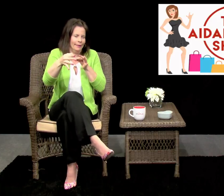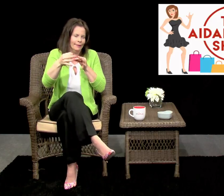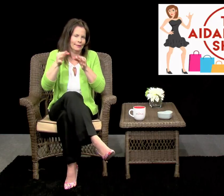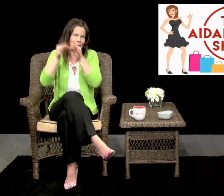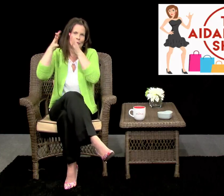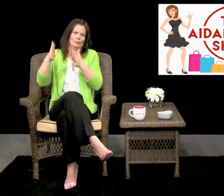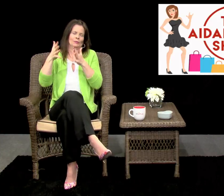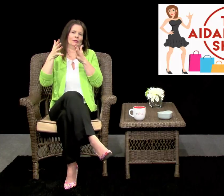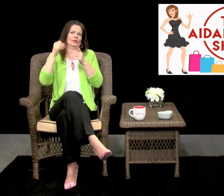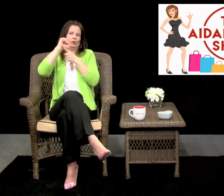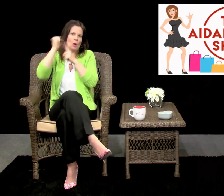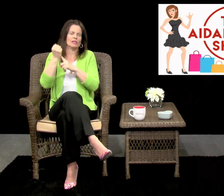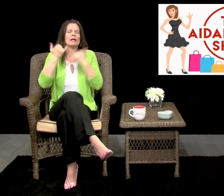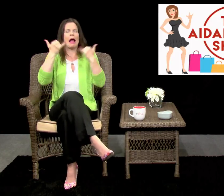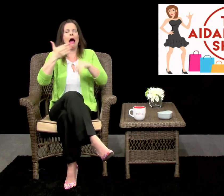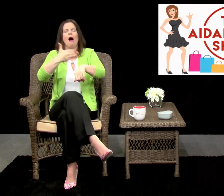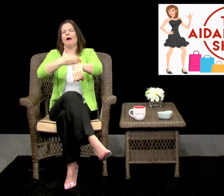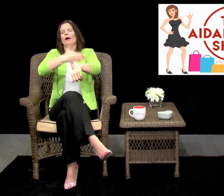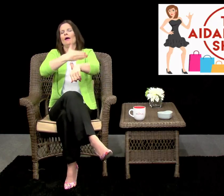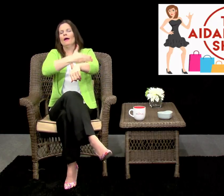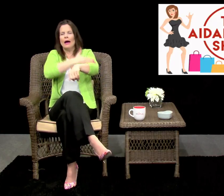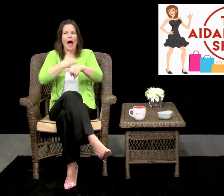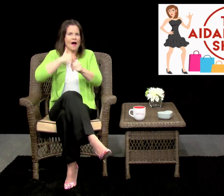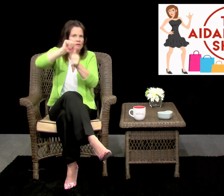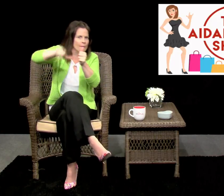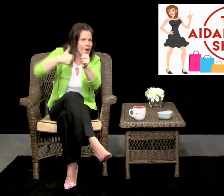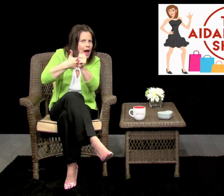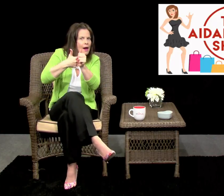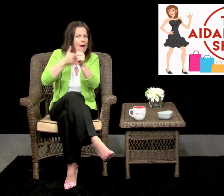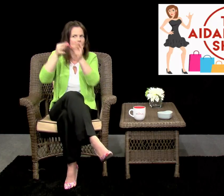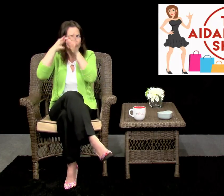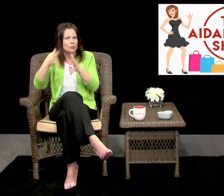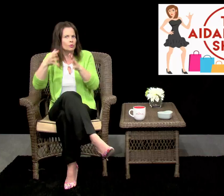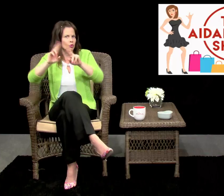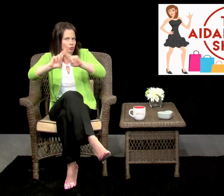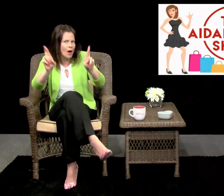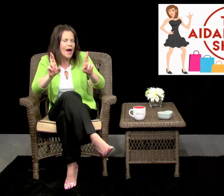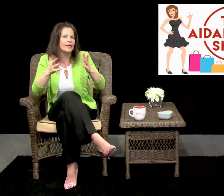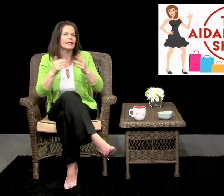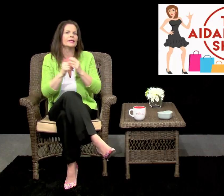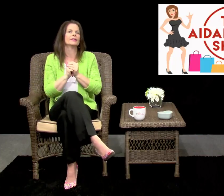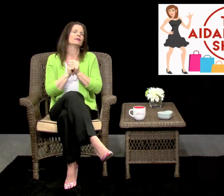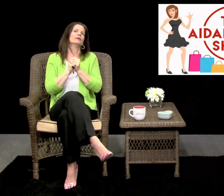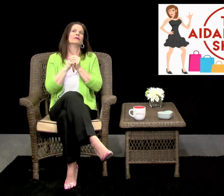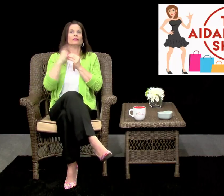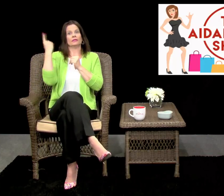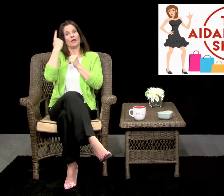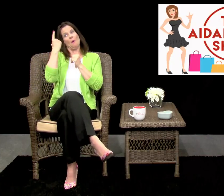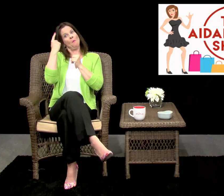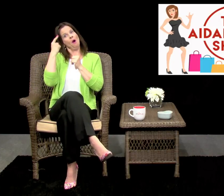I apologize for the delay. It was an interpreting situation. Now I have a backup interpreter, and